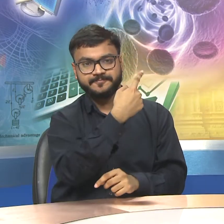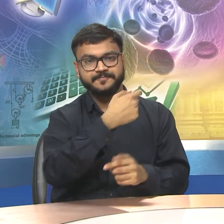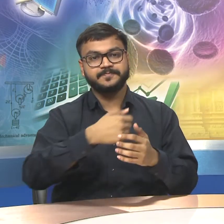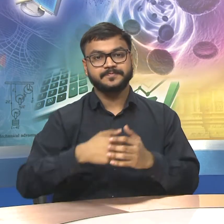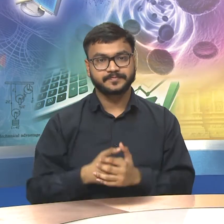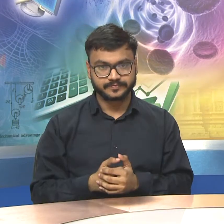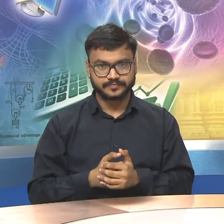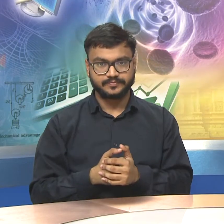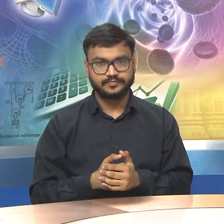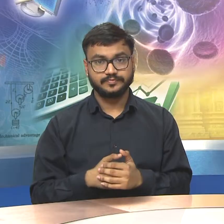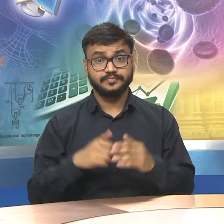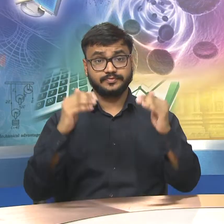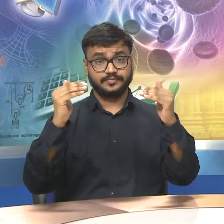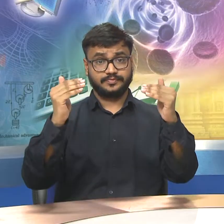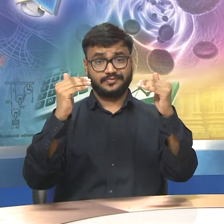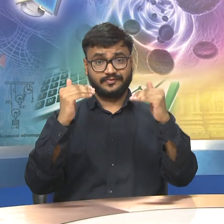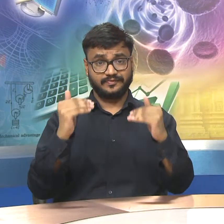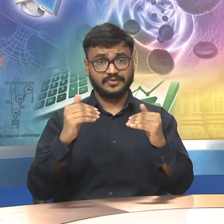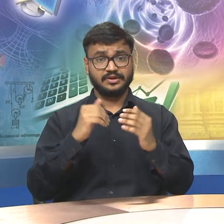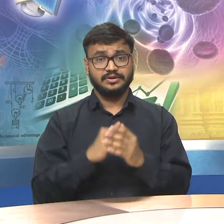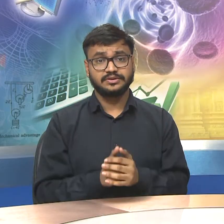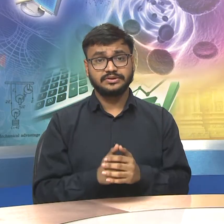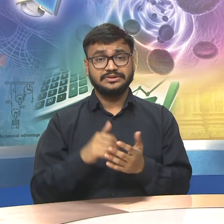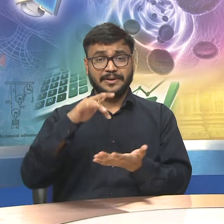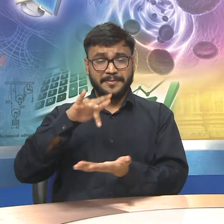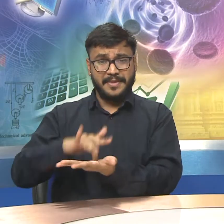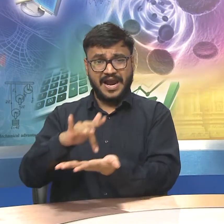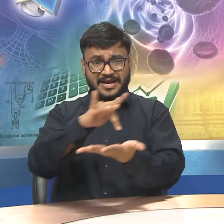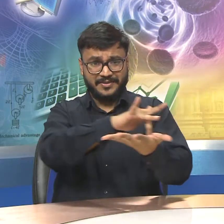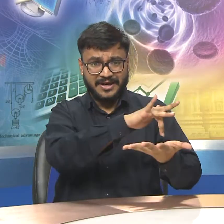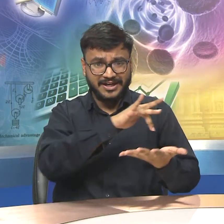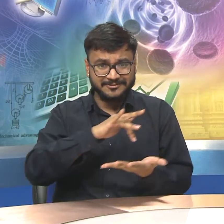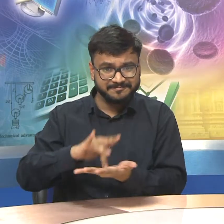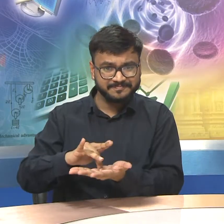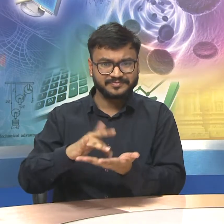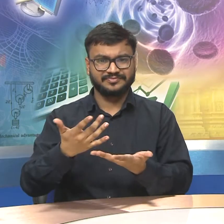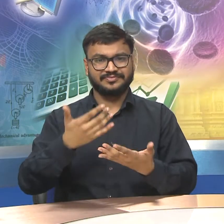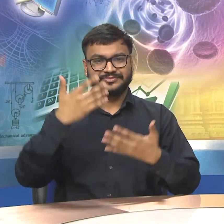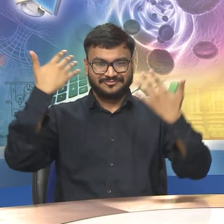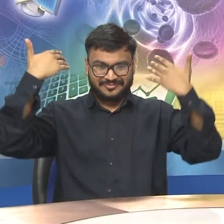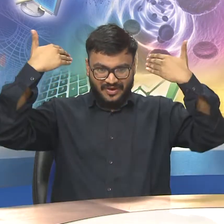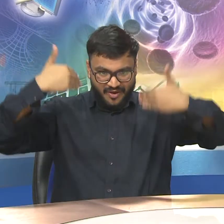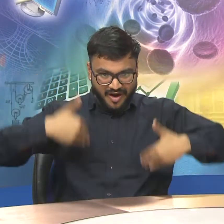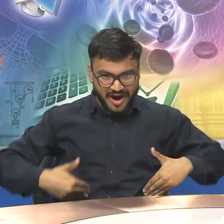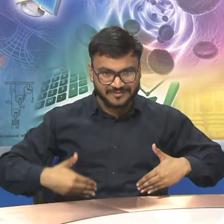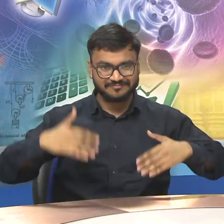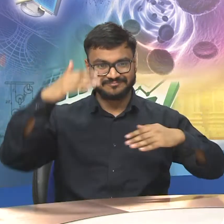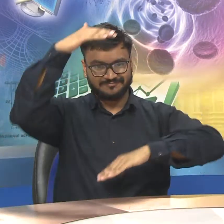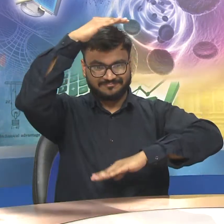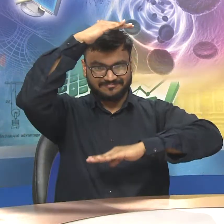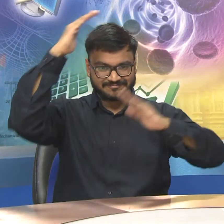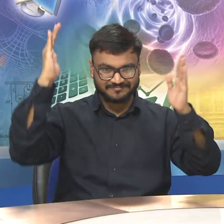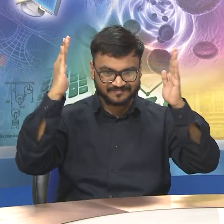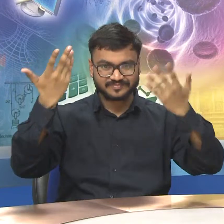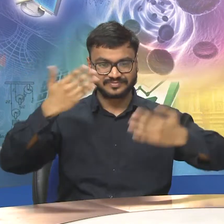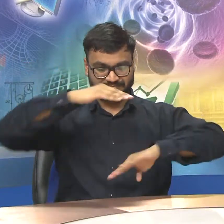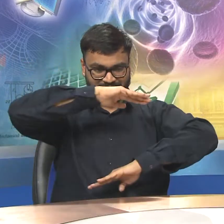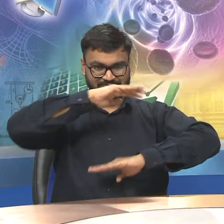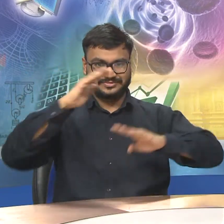up, etc. And place of articulation, the place on the